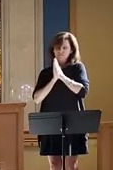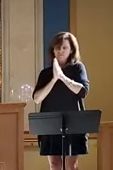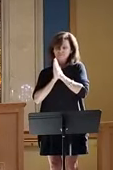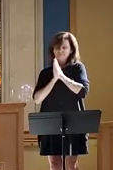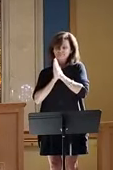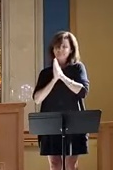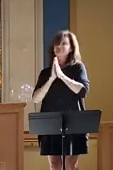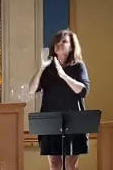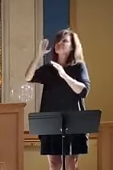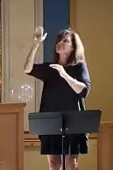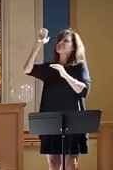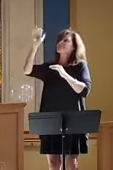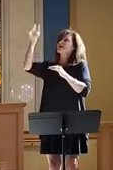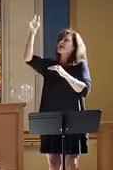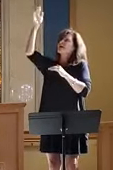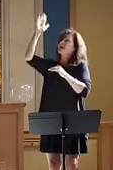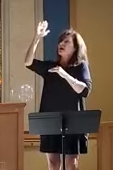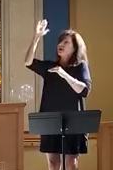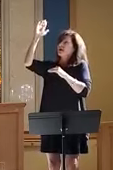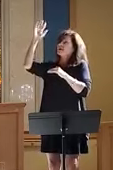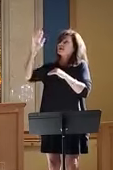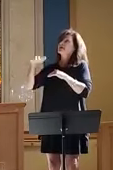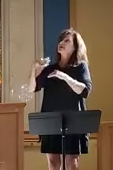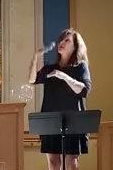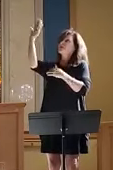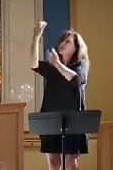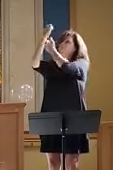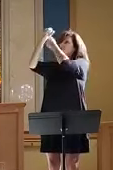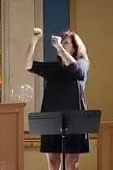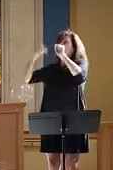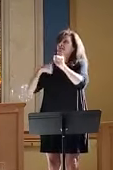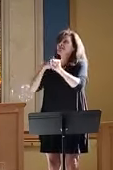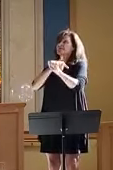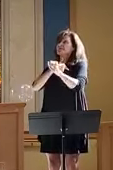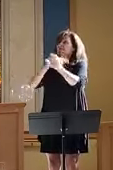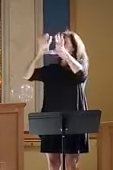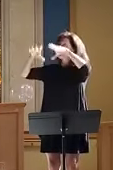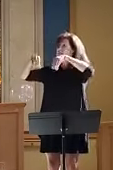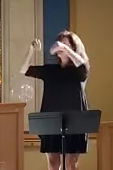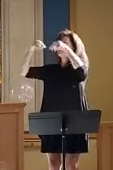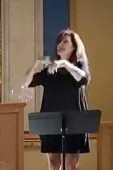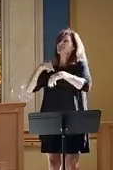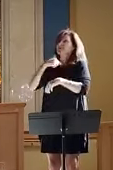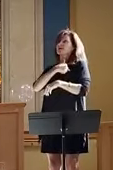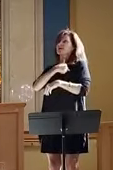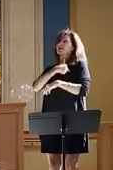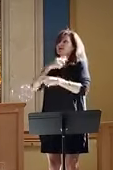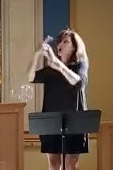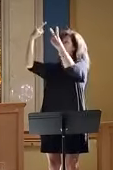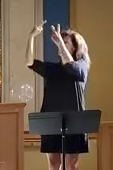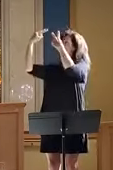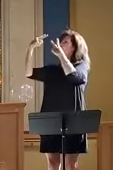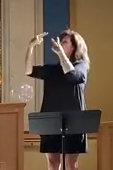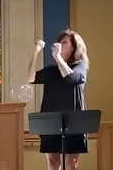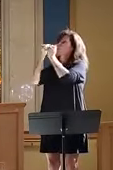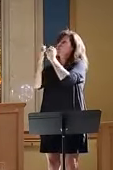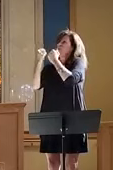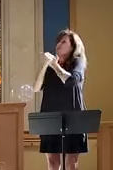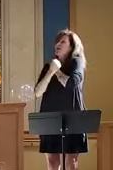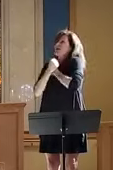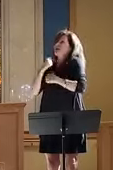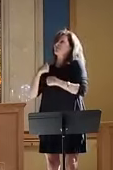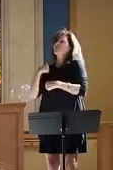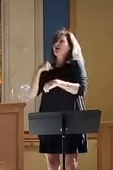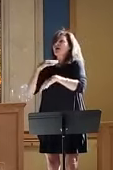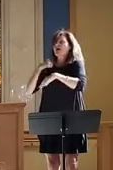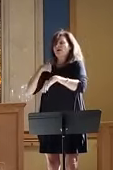O God, by whom we are redeemed and receive adoption, look graciously upon your beloved sons